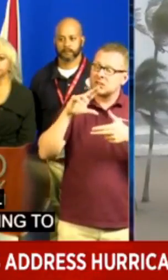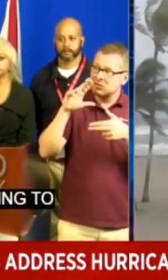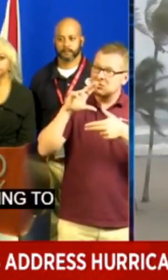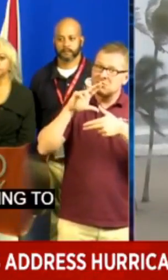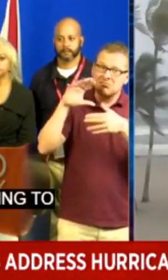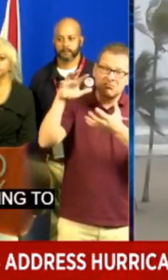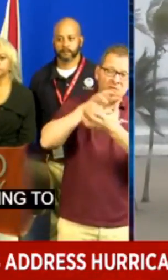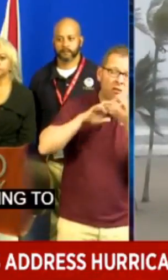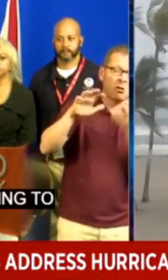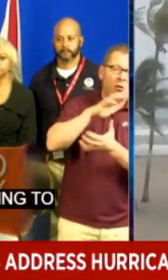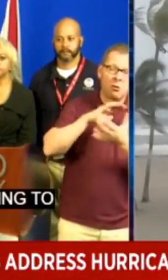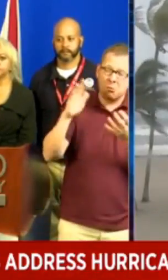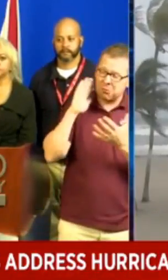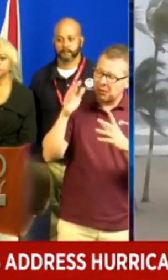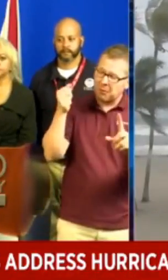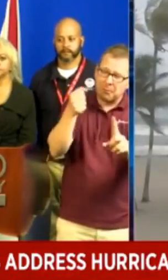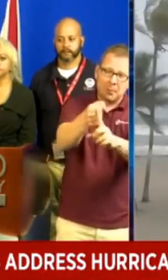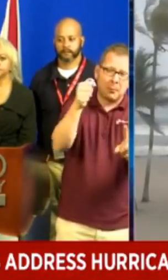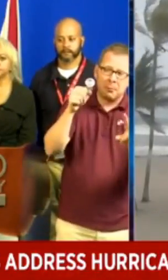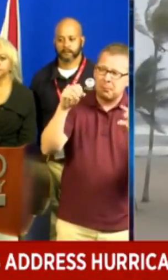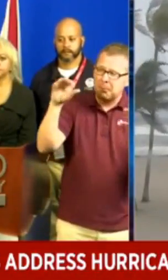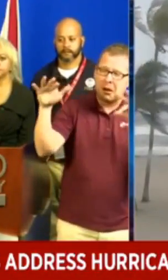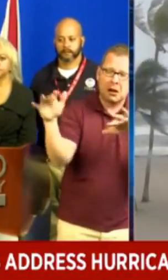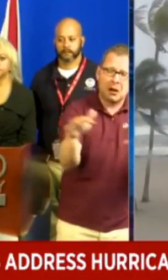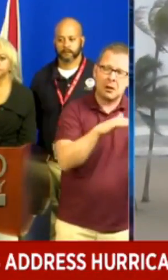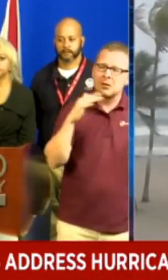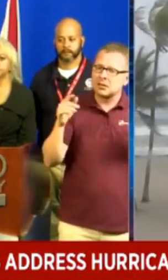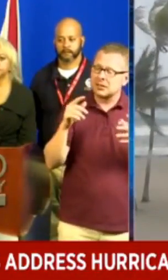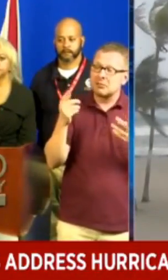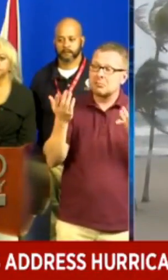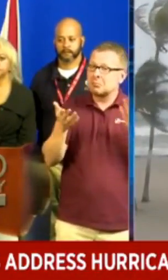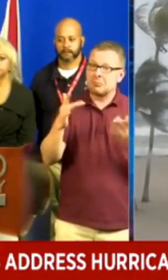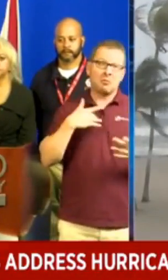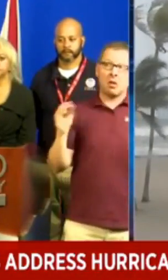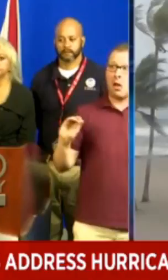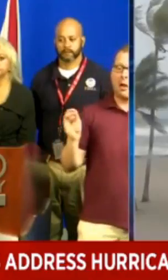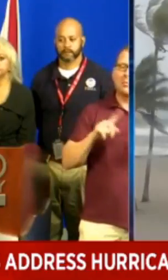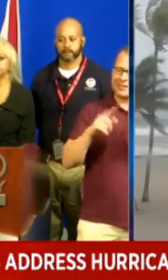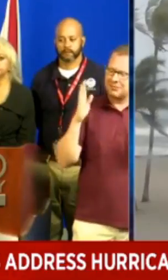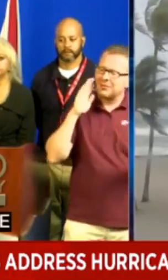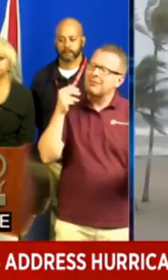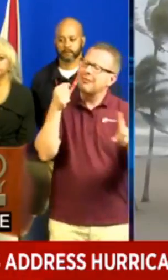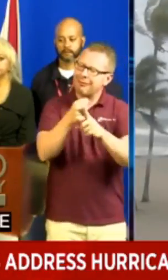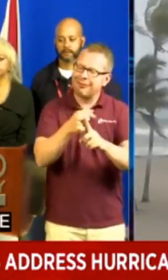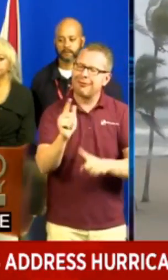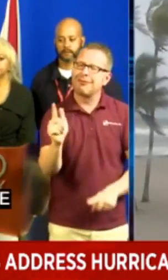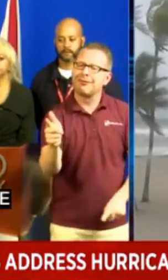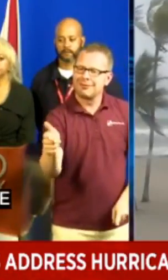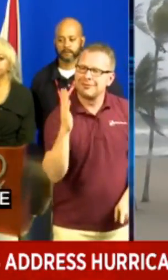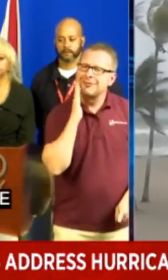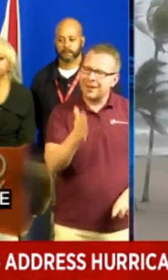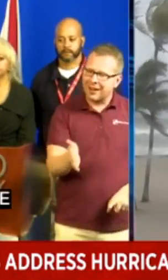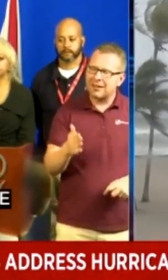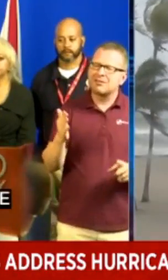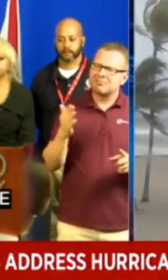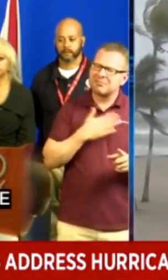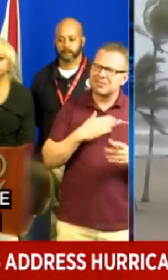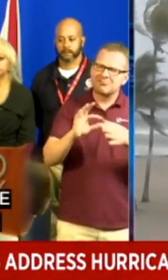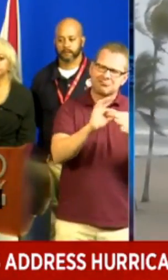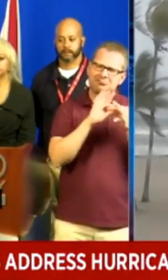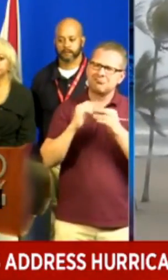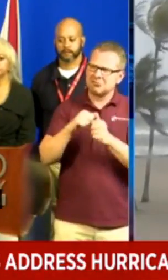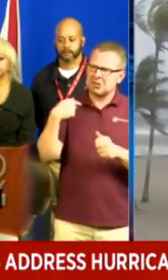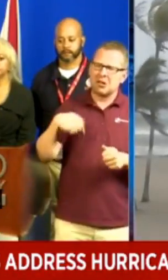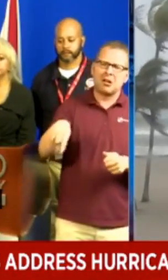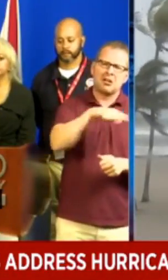but it still will hit us. And so I'm asking for your cooperation in that. We thank you, and at this time I'll conclude the press conference. Are there